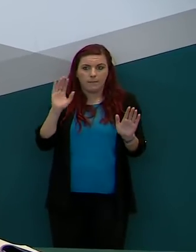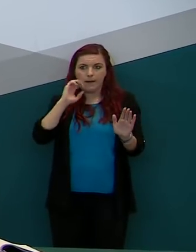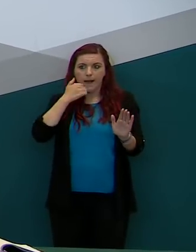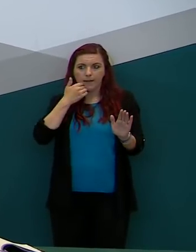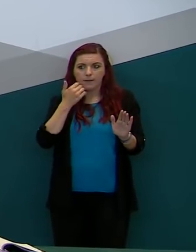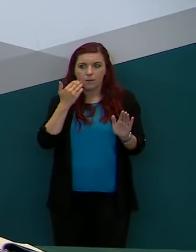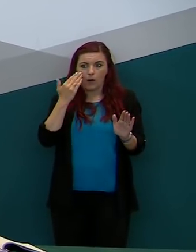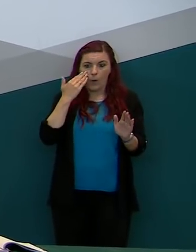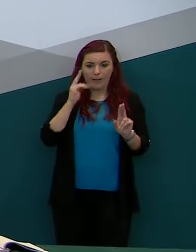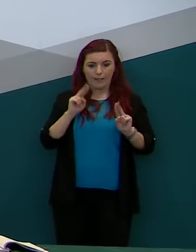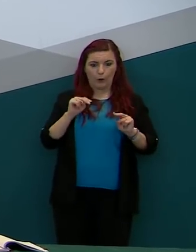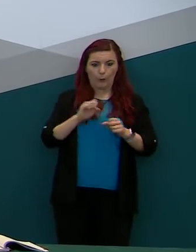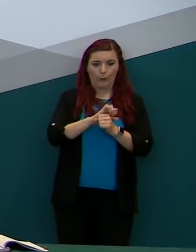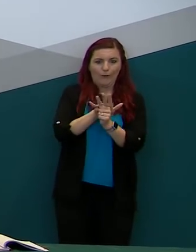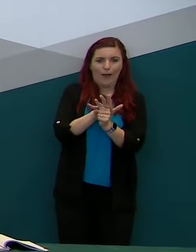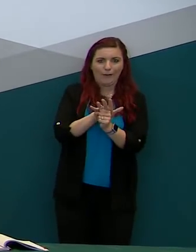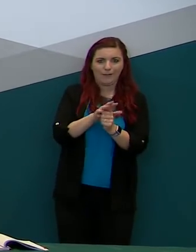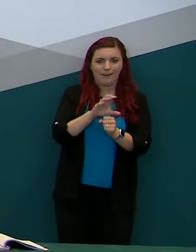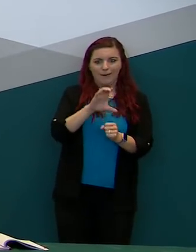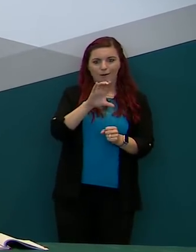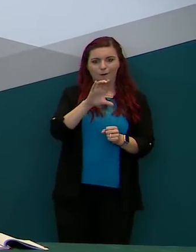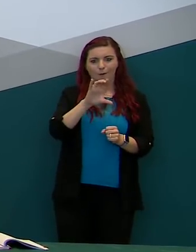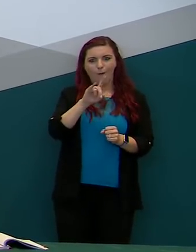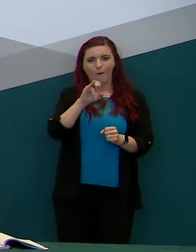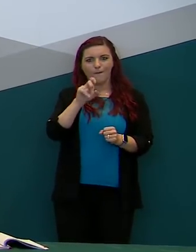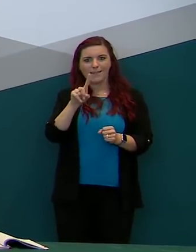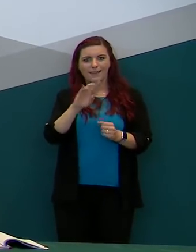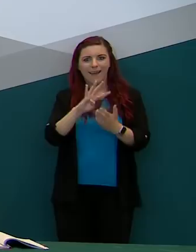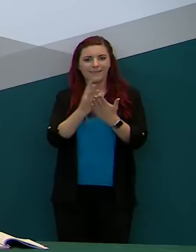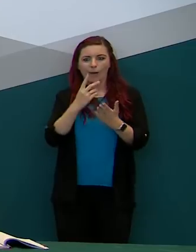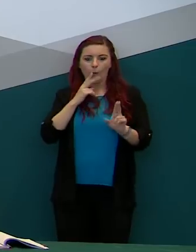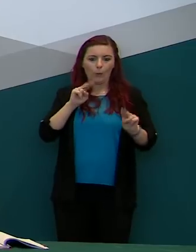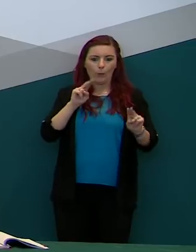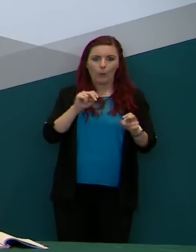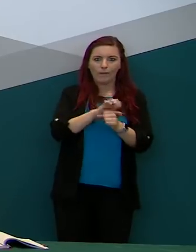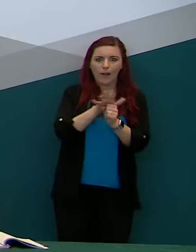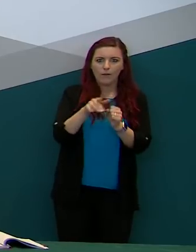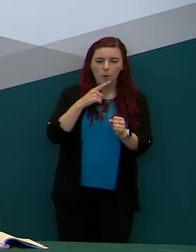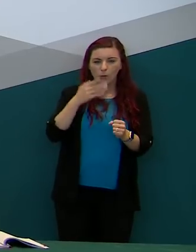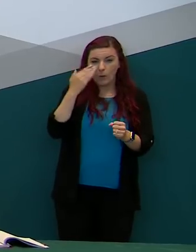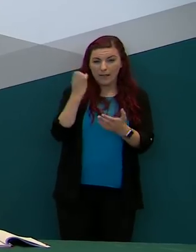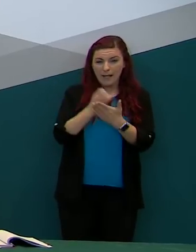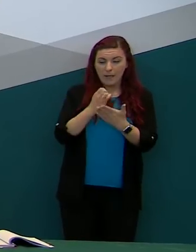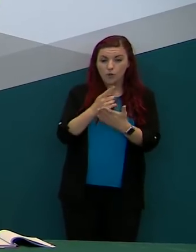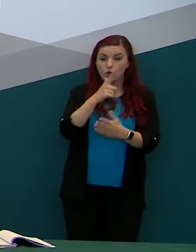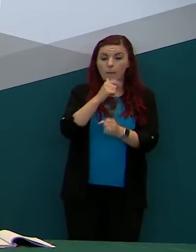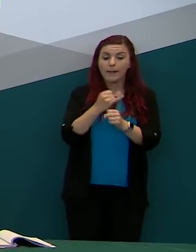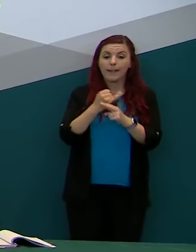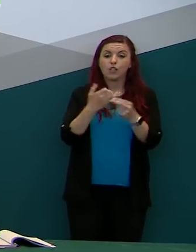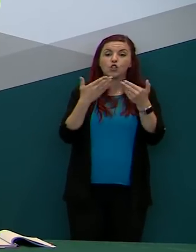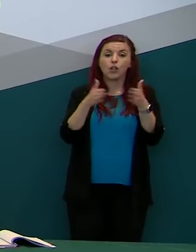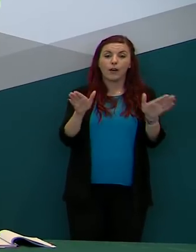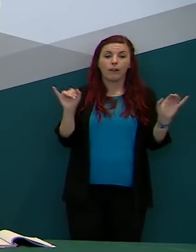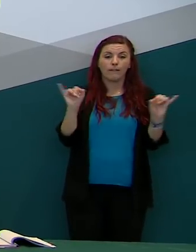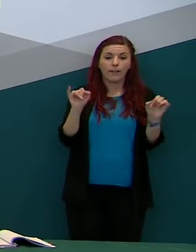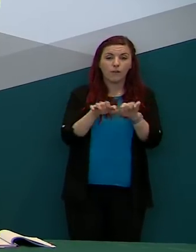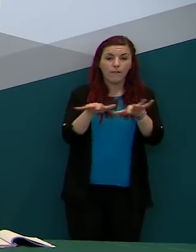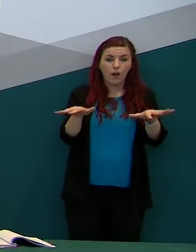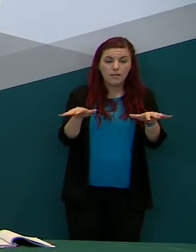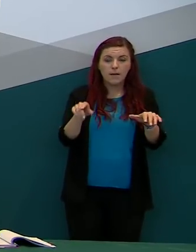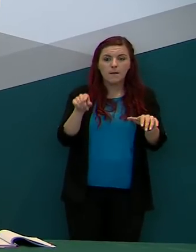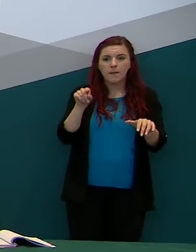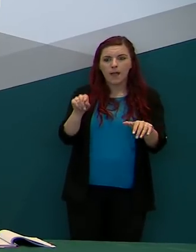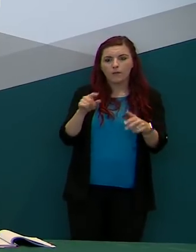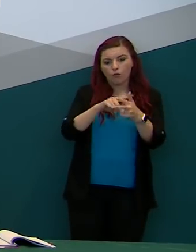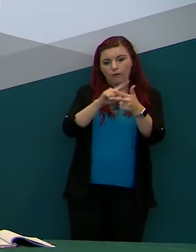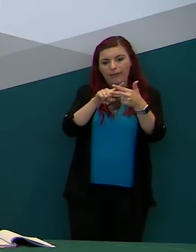this is a new virus, so we don't know how it's going to behave during summer. But if we look at, say, something along the lines of influenza, as you alluded to, there are three factors that we typically